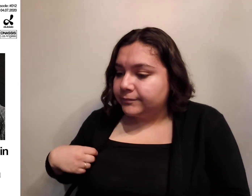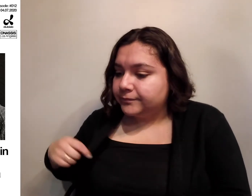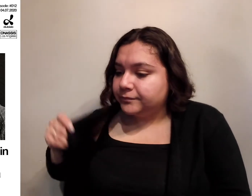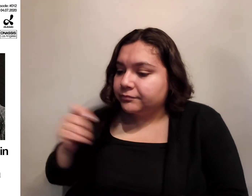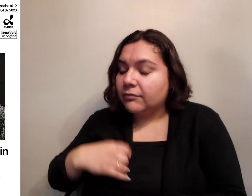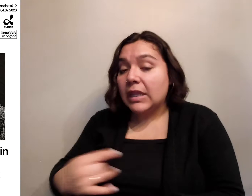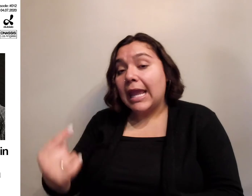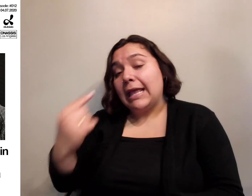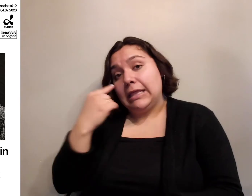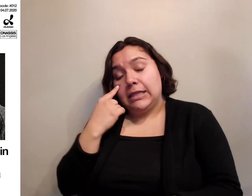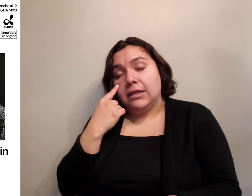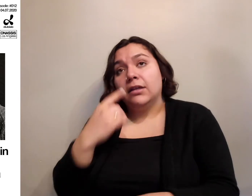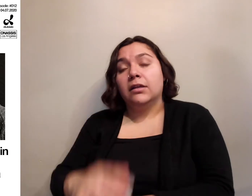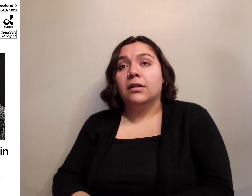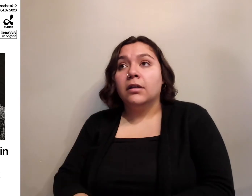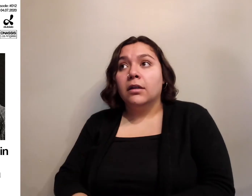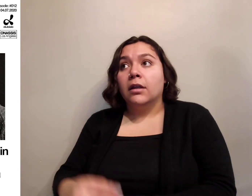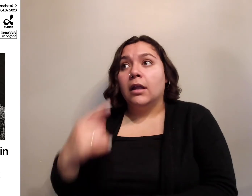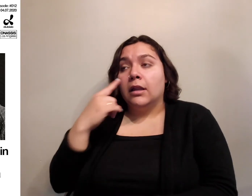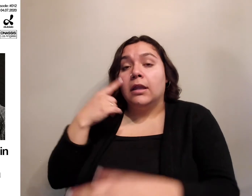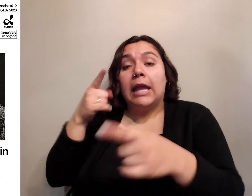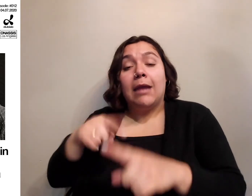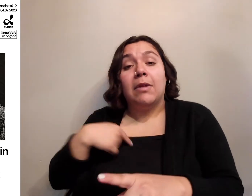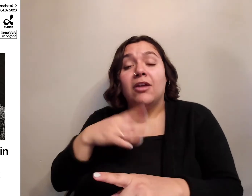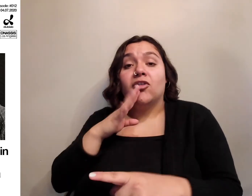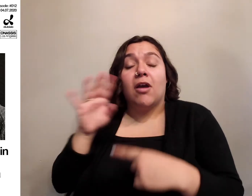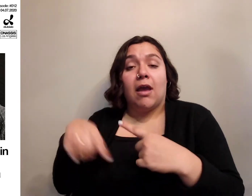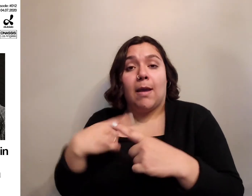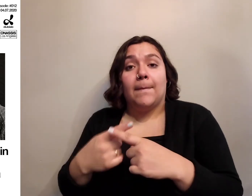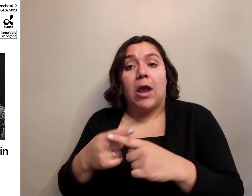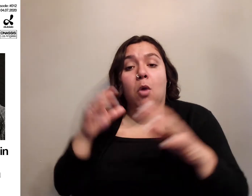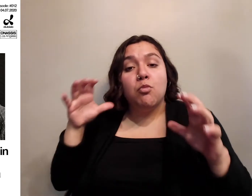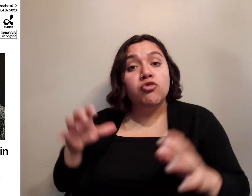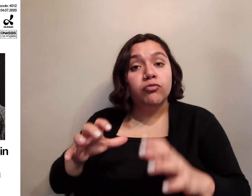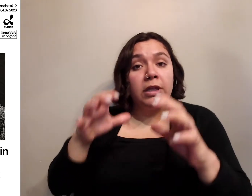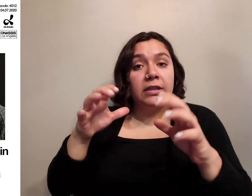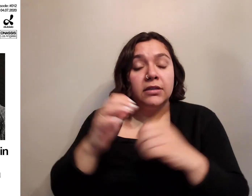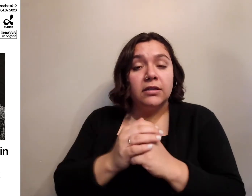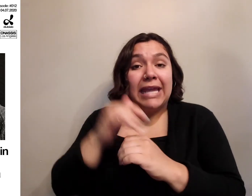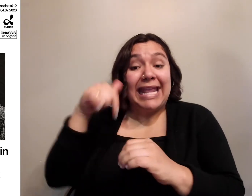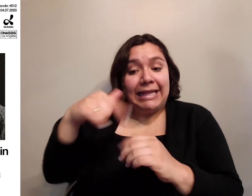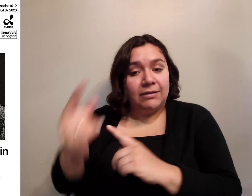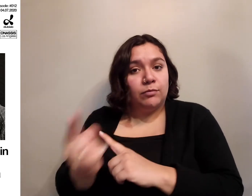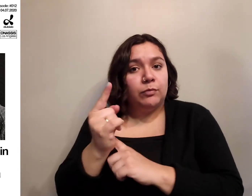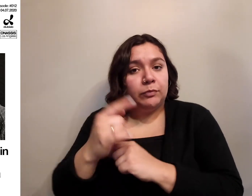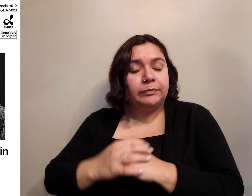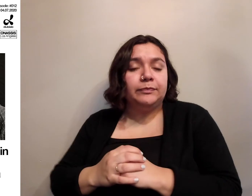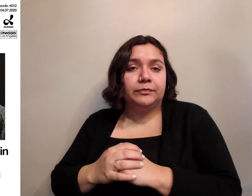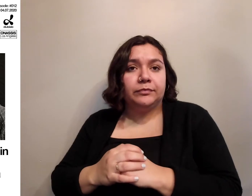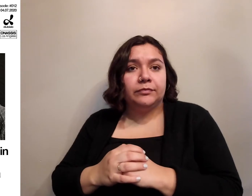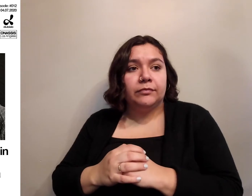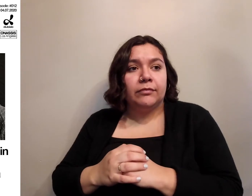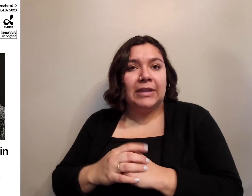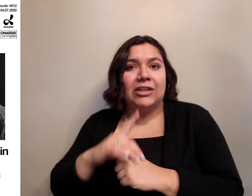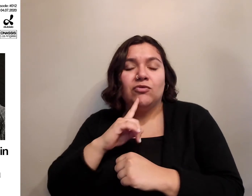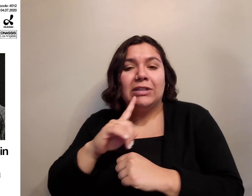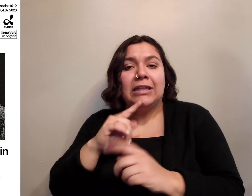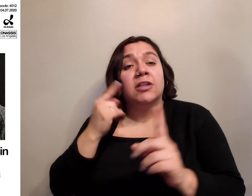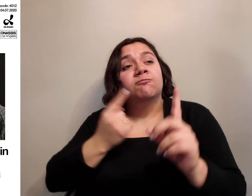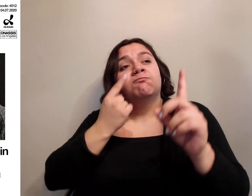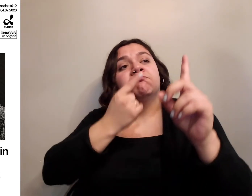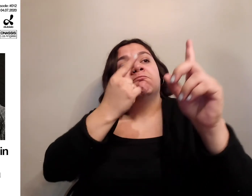So I think that when I talk about movement in this moment, it's